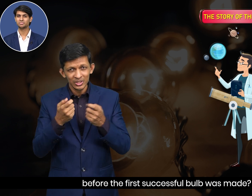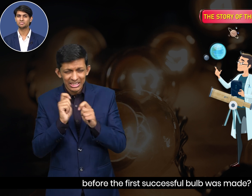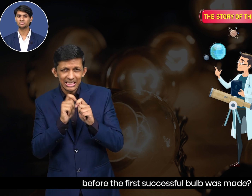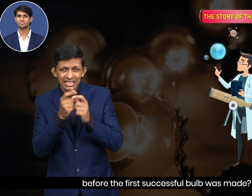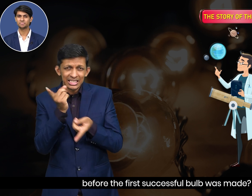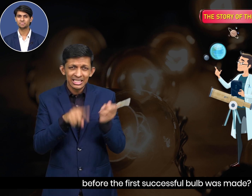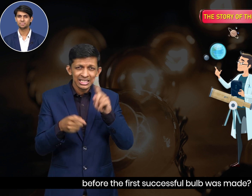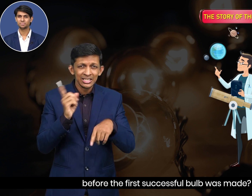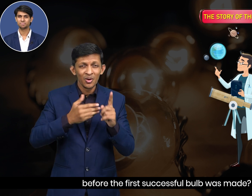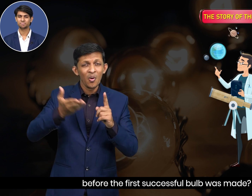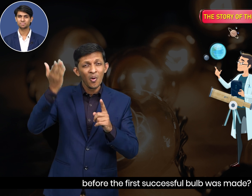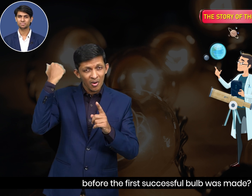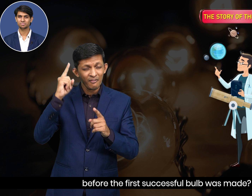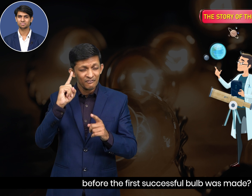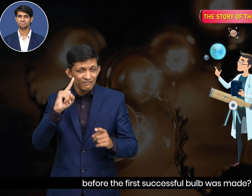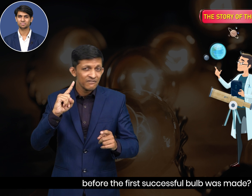made?